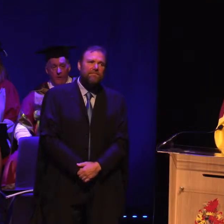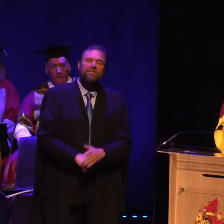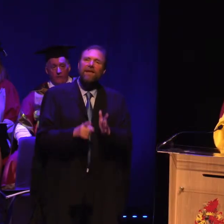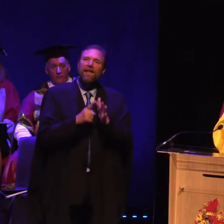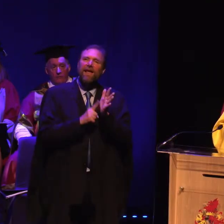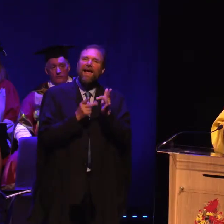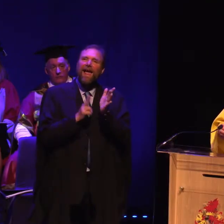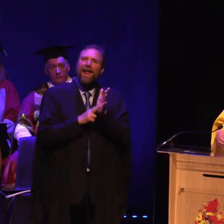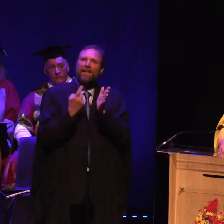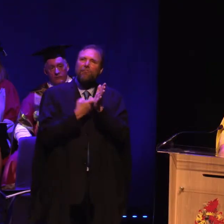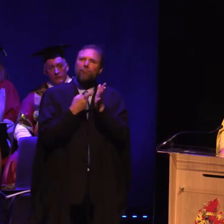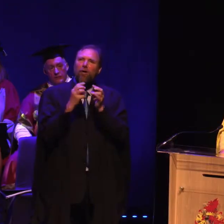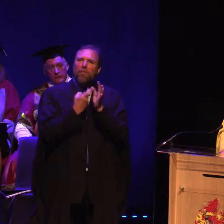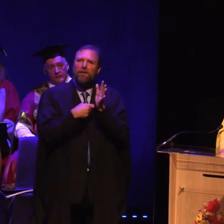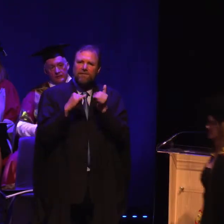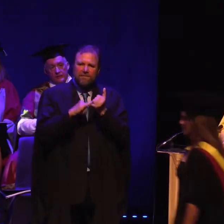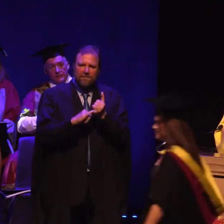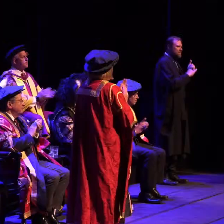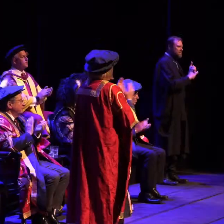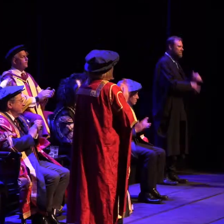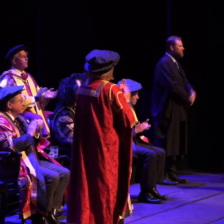Erin Roberts.